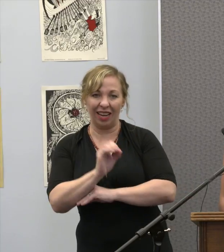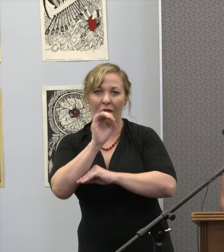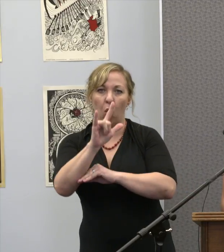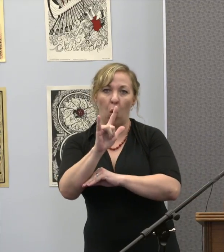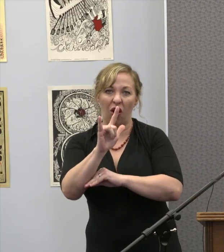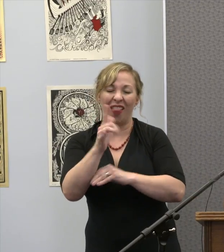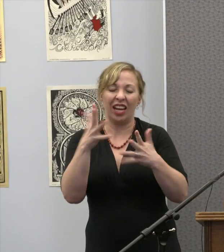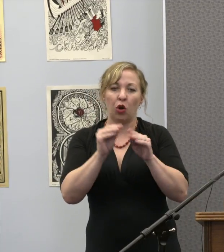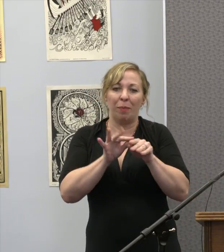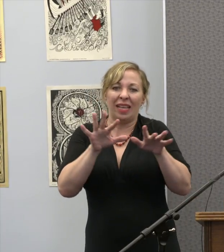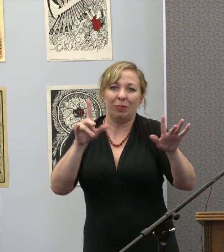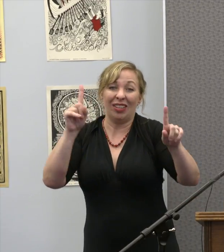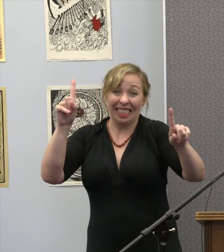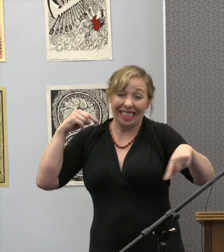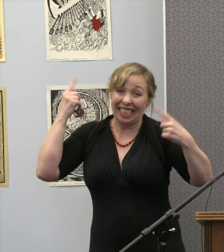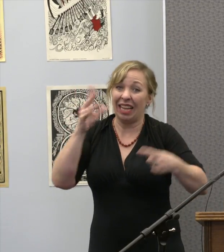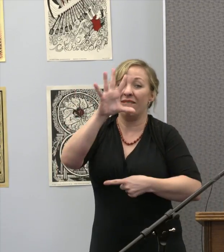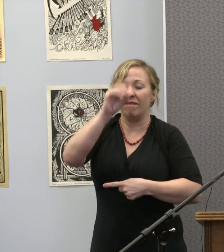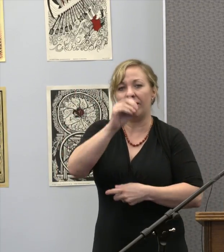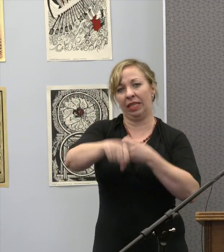in the past 50 years.